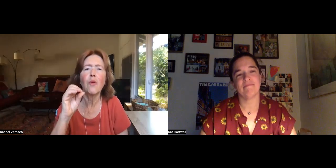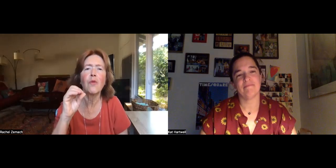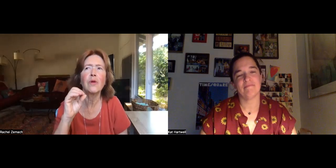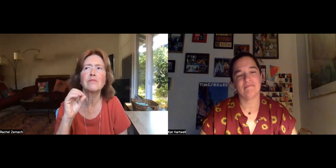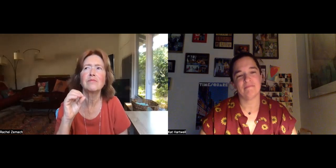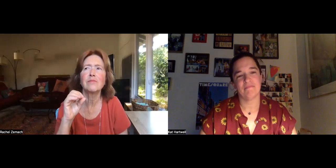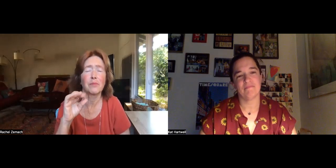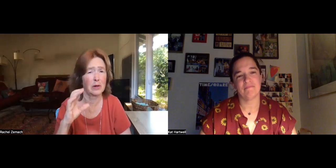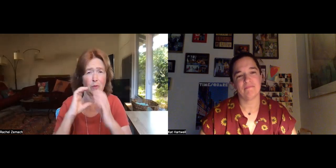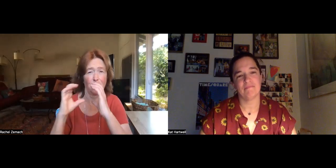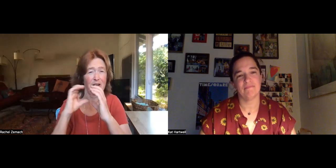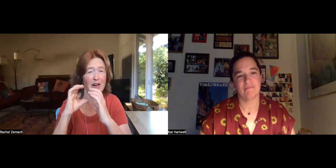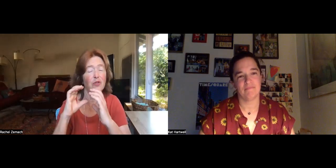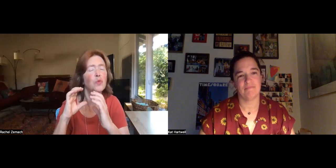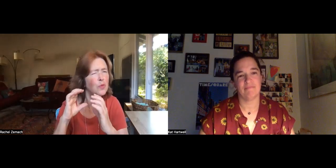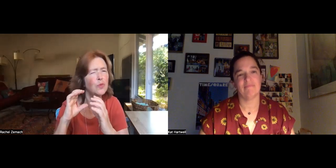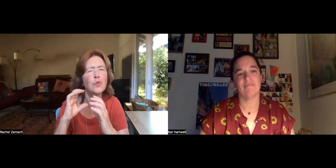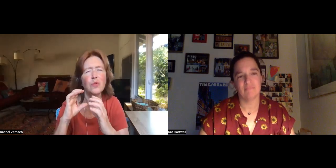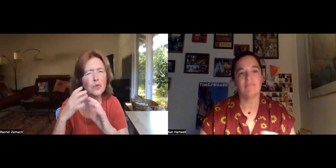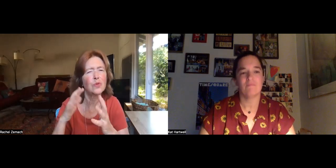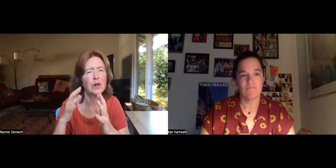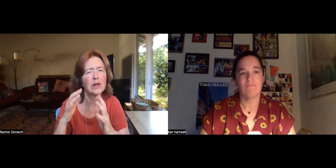So, but communication.